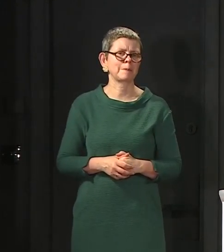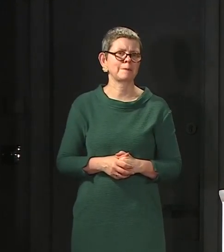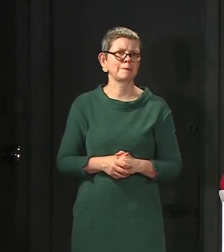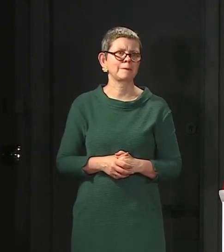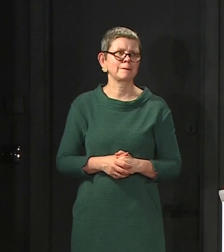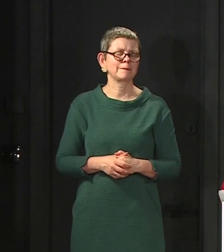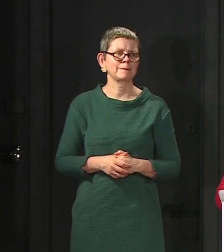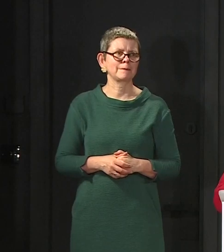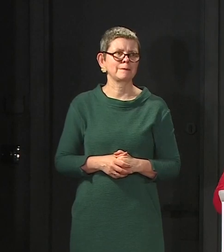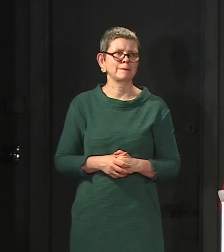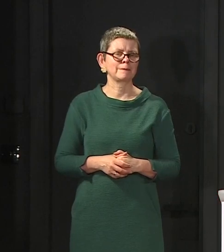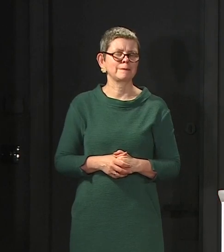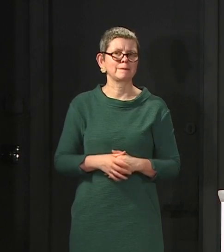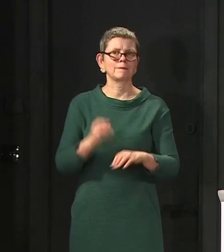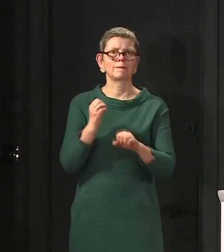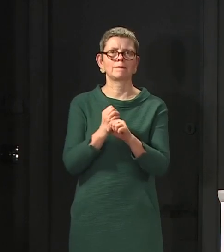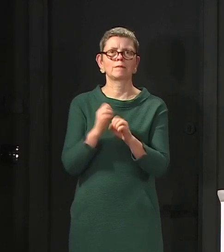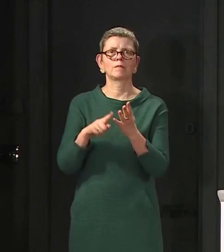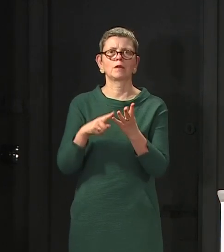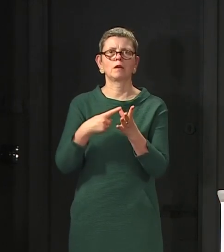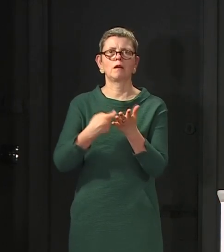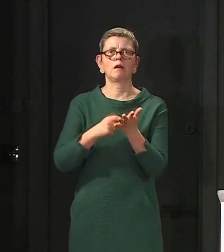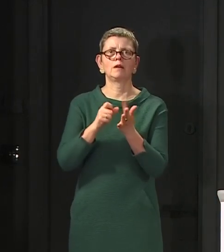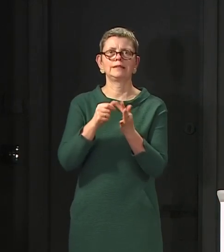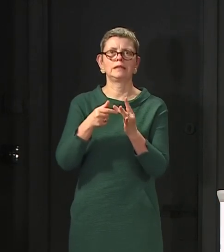Severin Carroll from The Guardian.